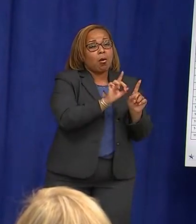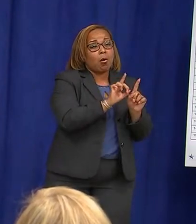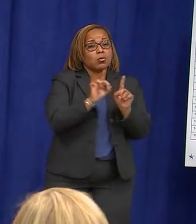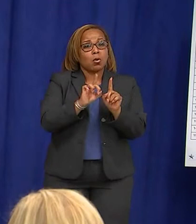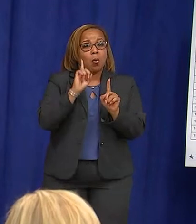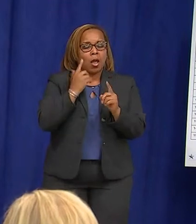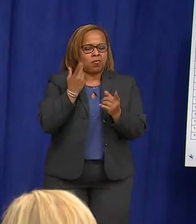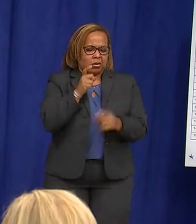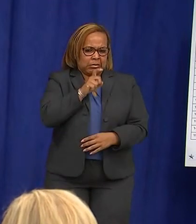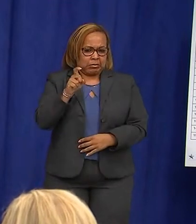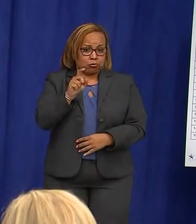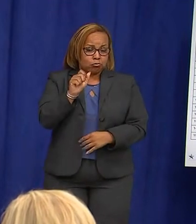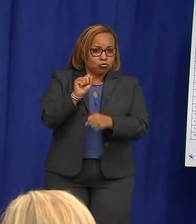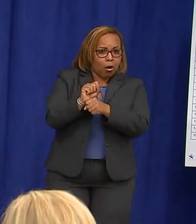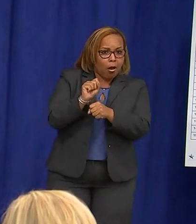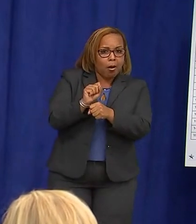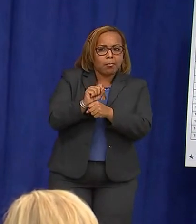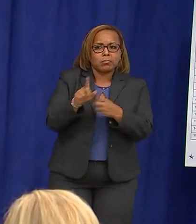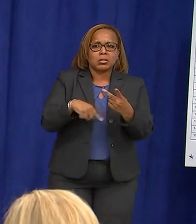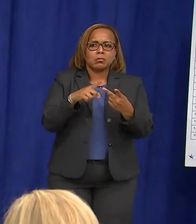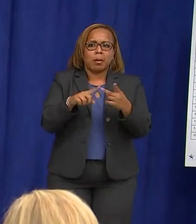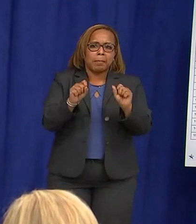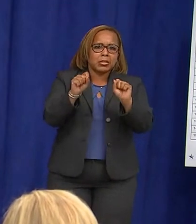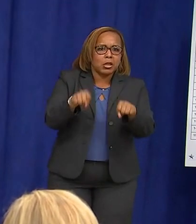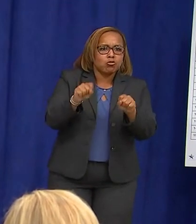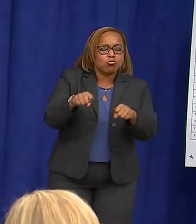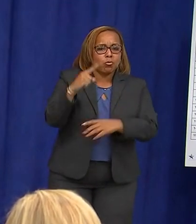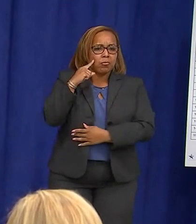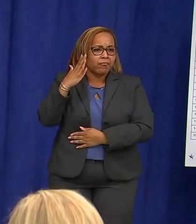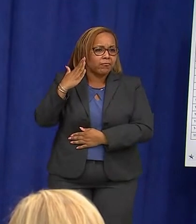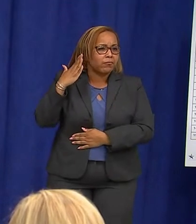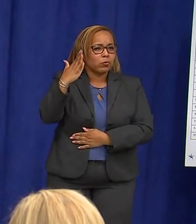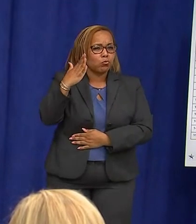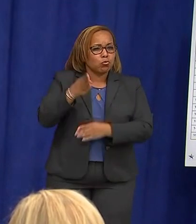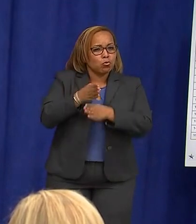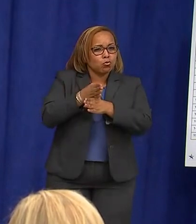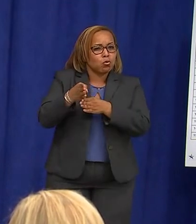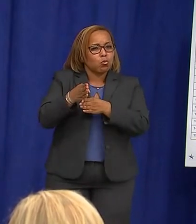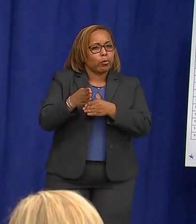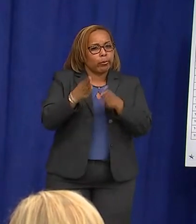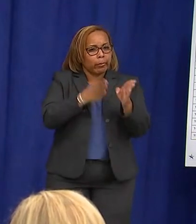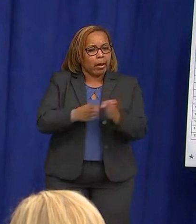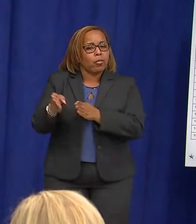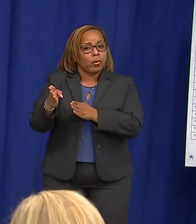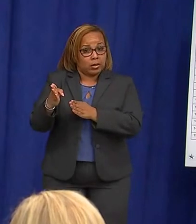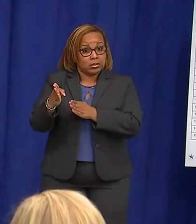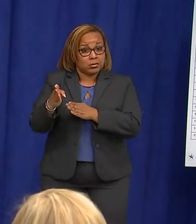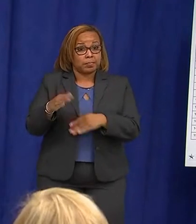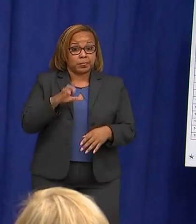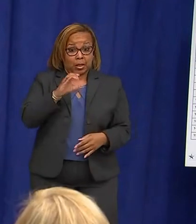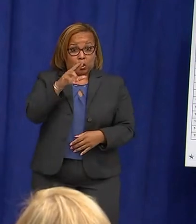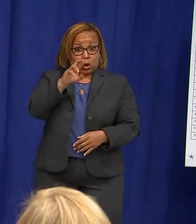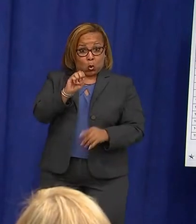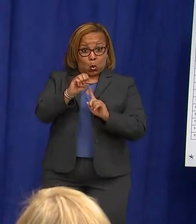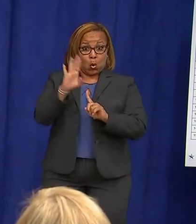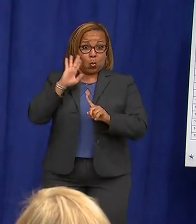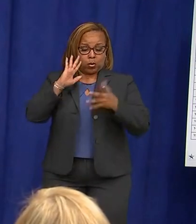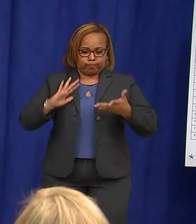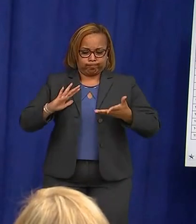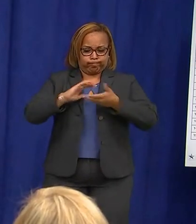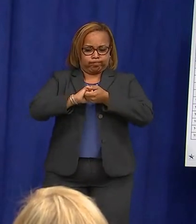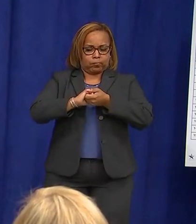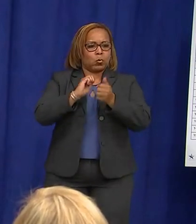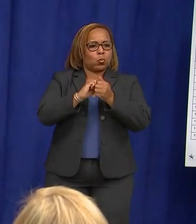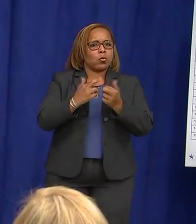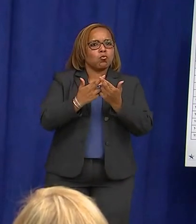generate much needed jobs, as well as potential future career pathways. The Corps will work hand in glove